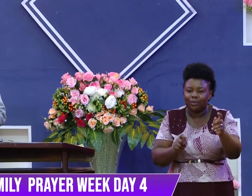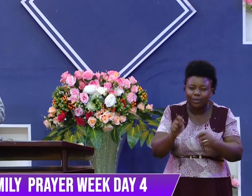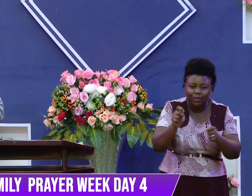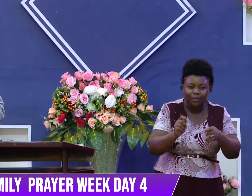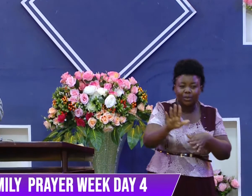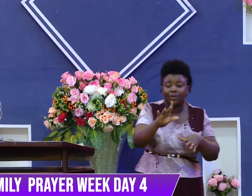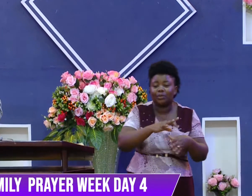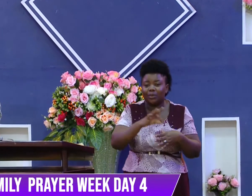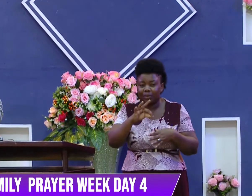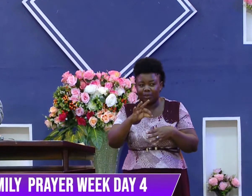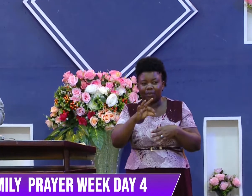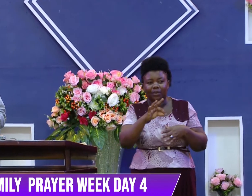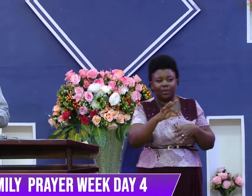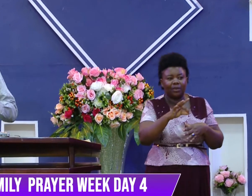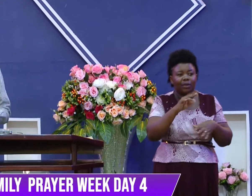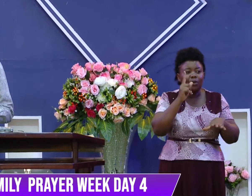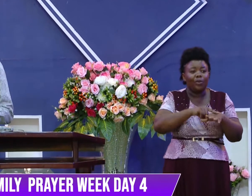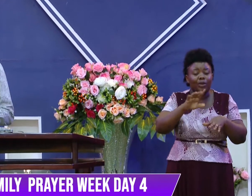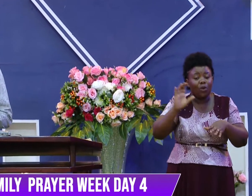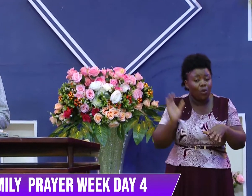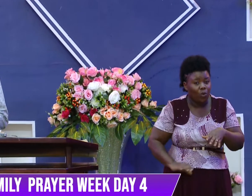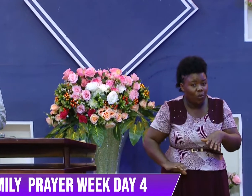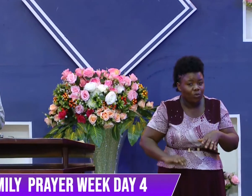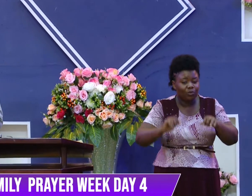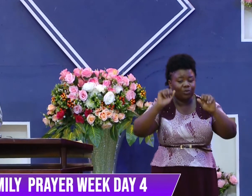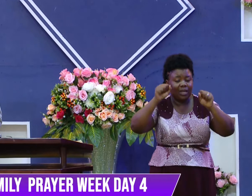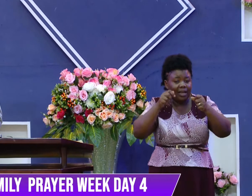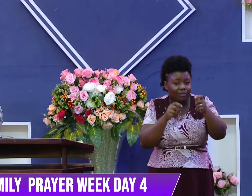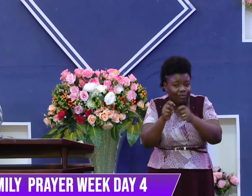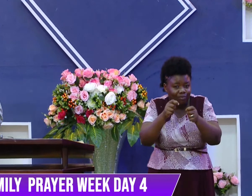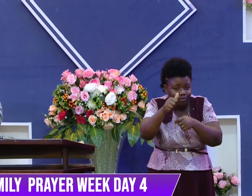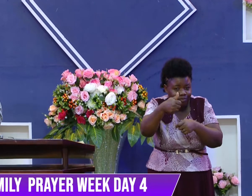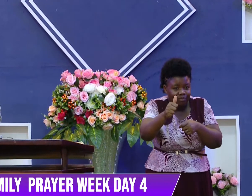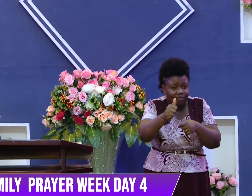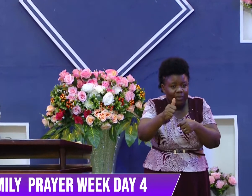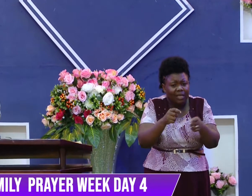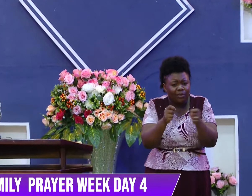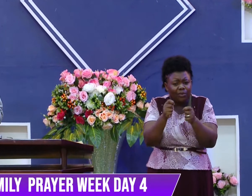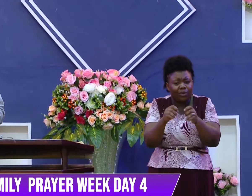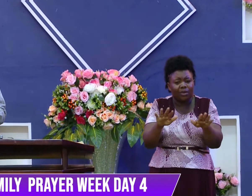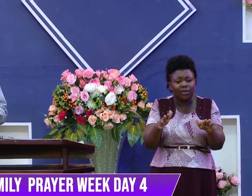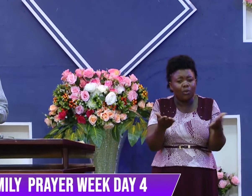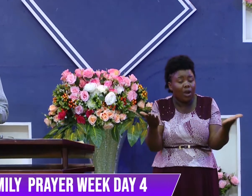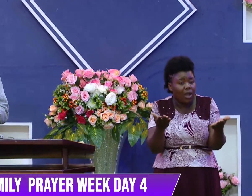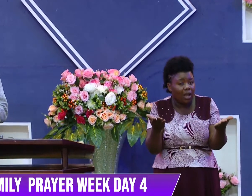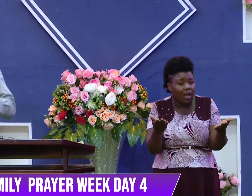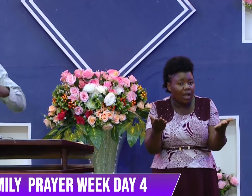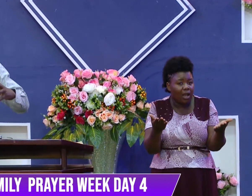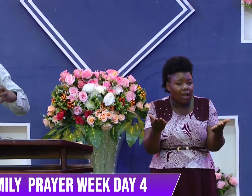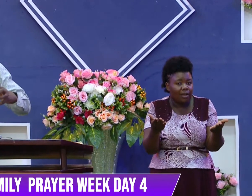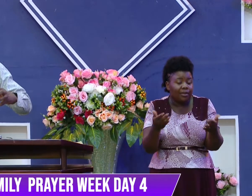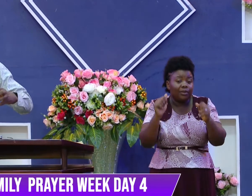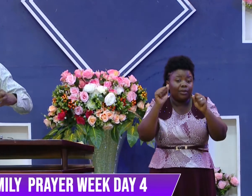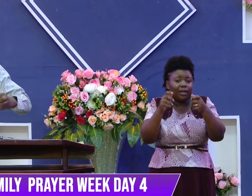One who controls their spirit. When you have self-control. Control of what?